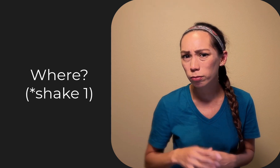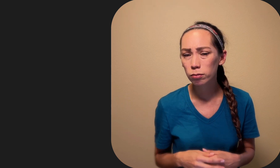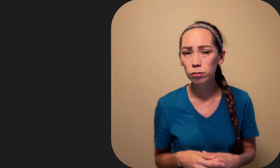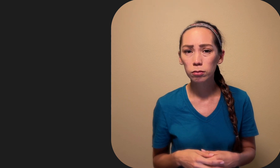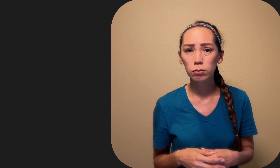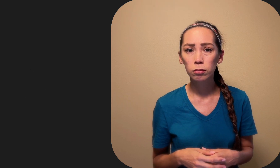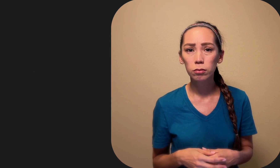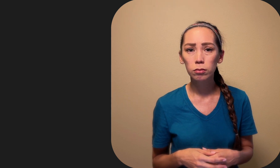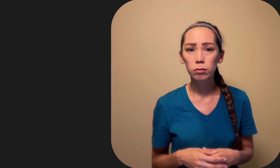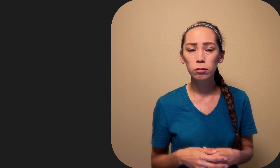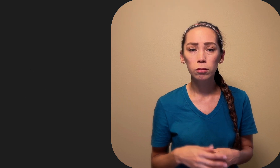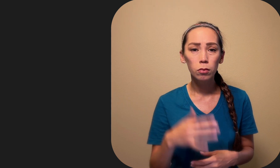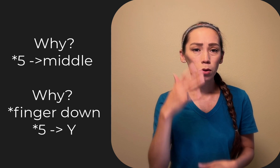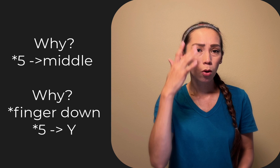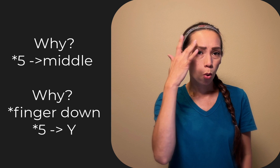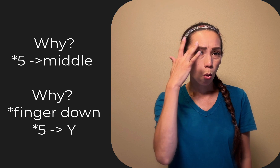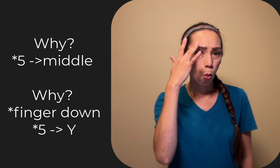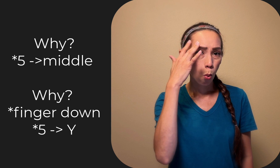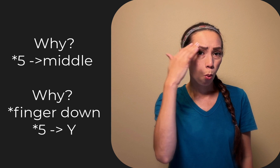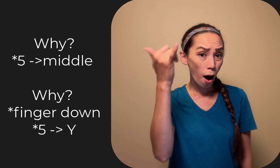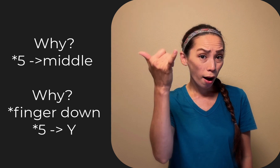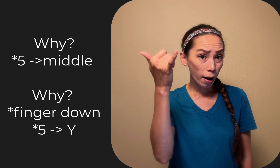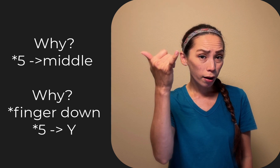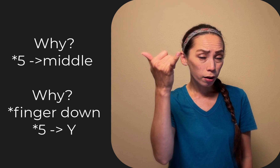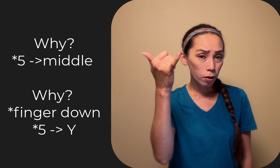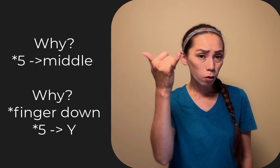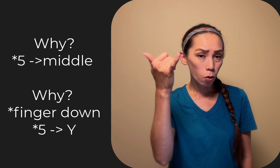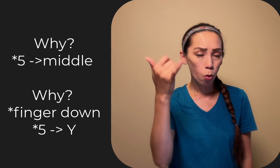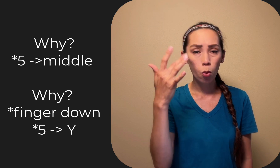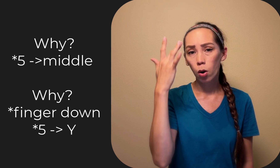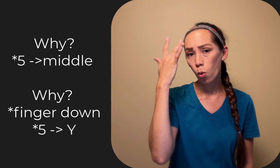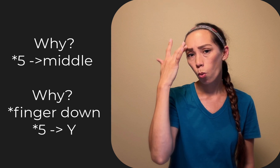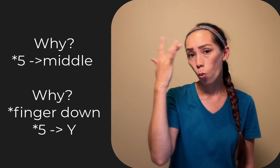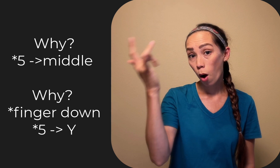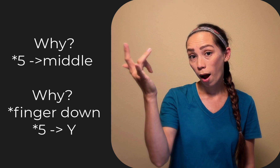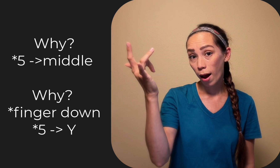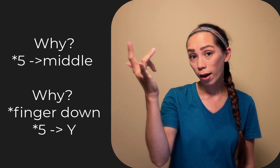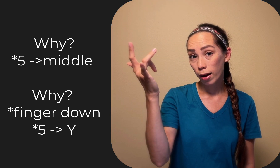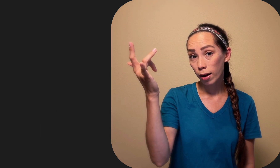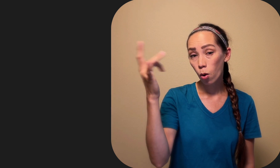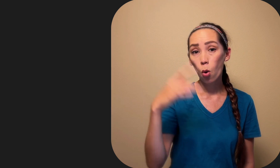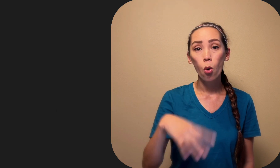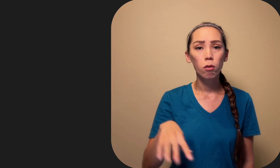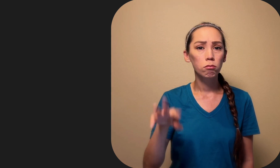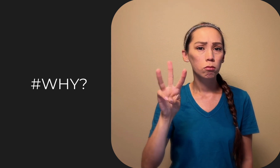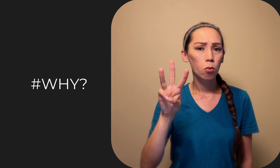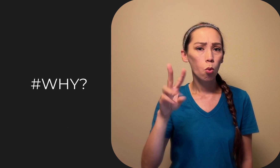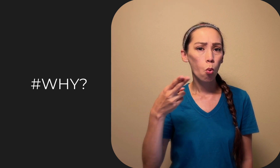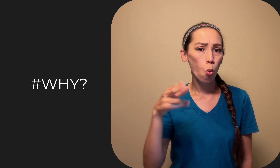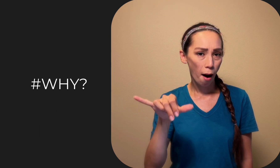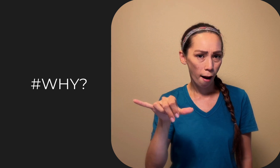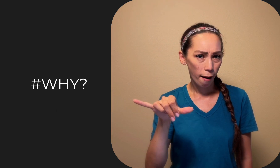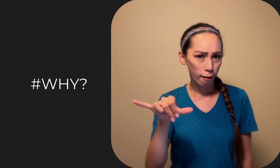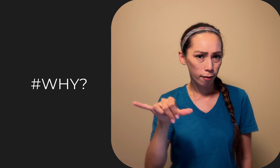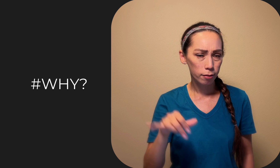Where. Why or why, or W-H-Y.